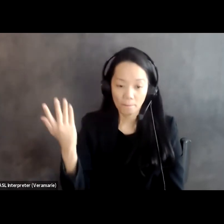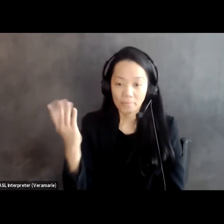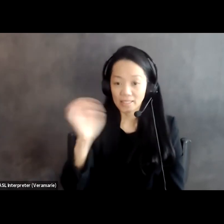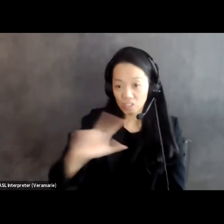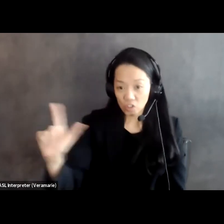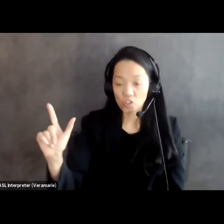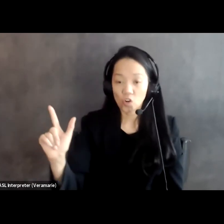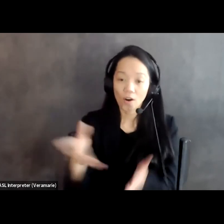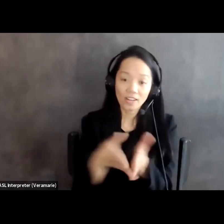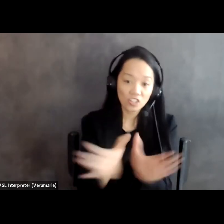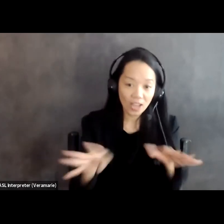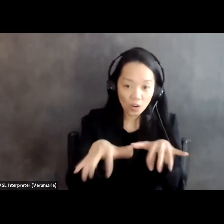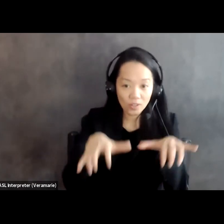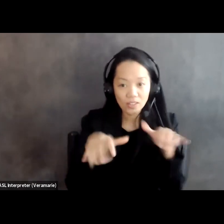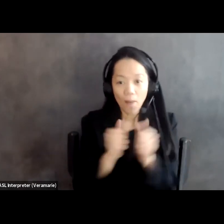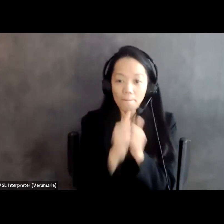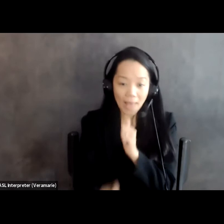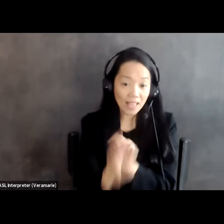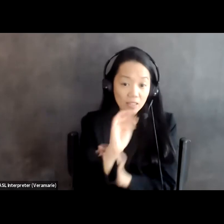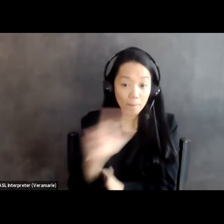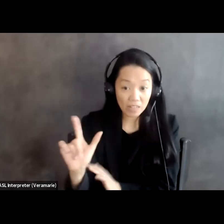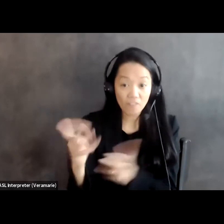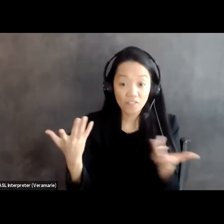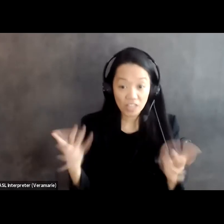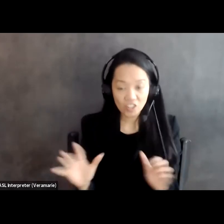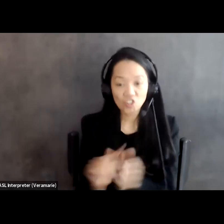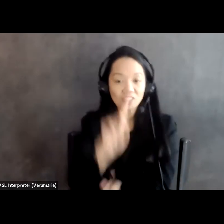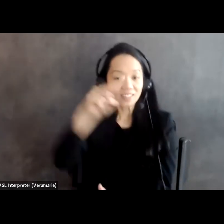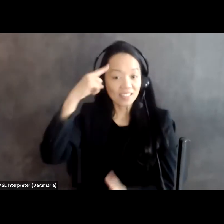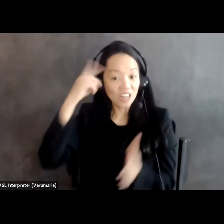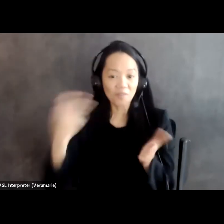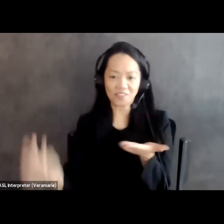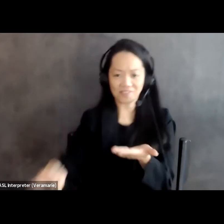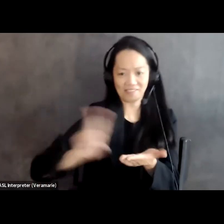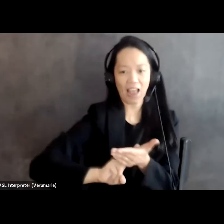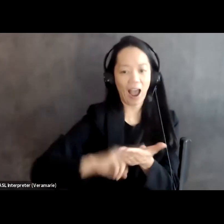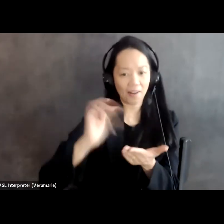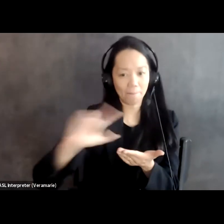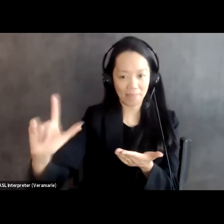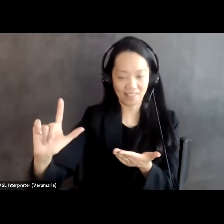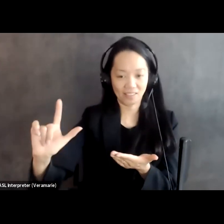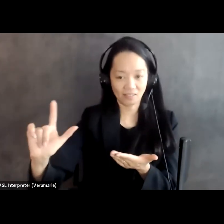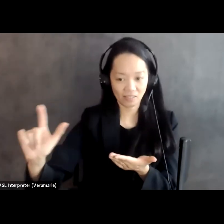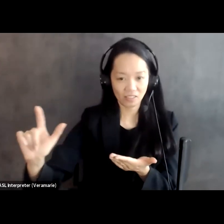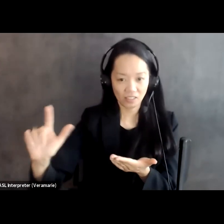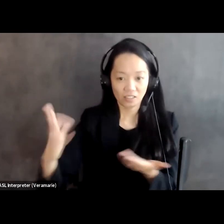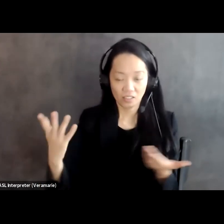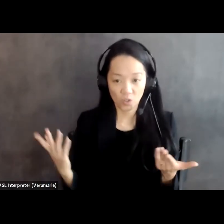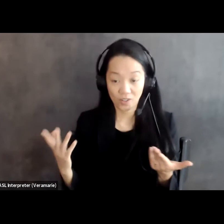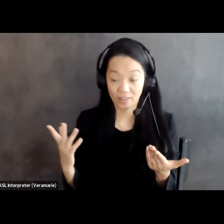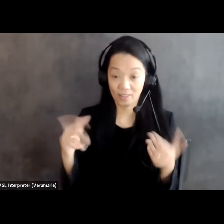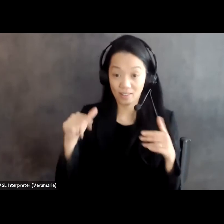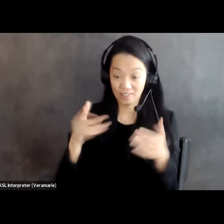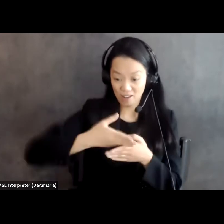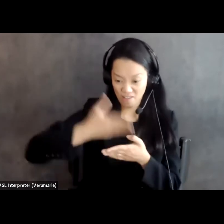Illinois General Assembly passed a bill and the governor signed a bill that, among other things, ends